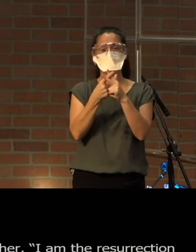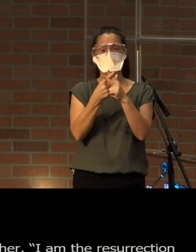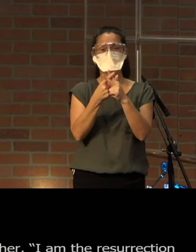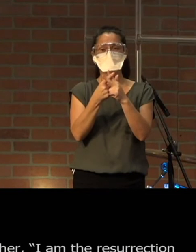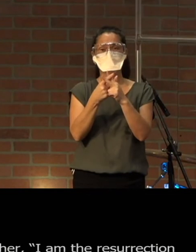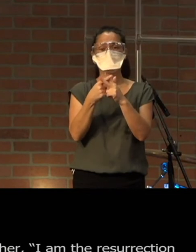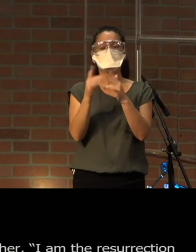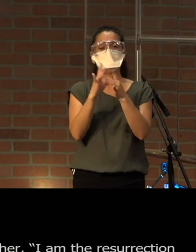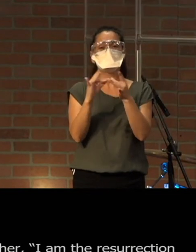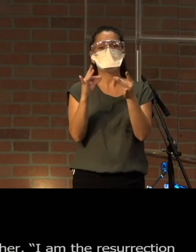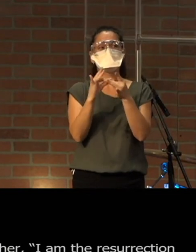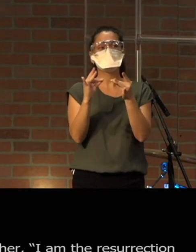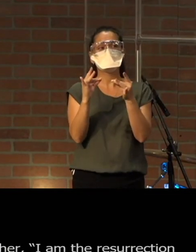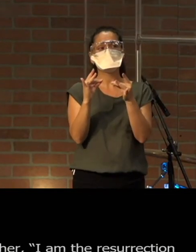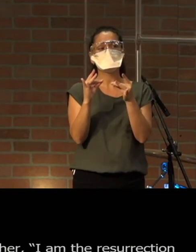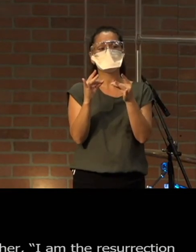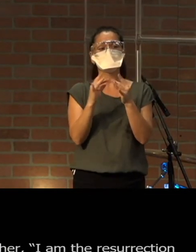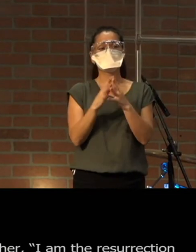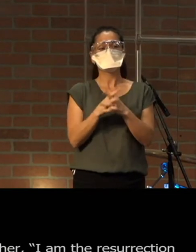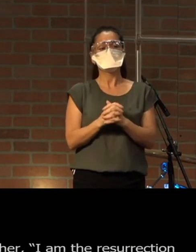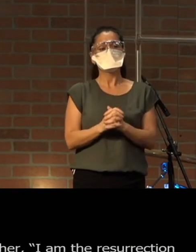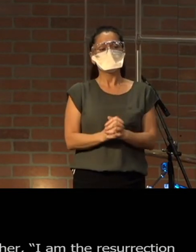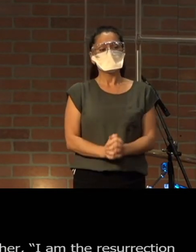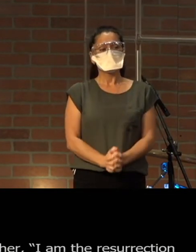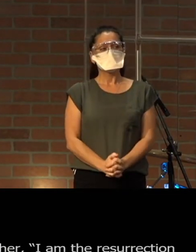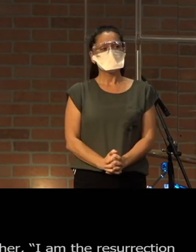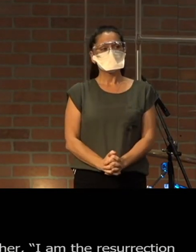the message with the three idiot brothers.